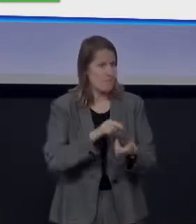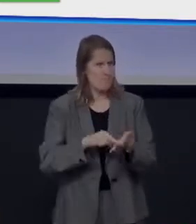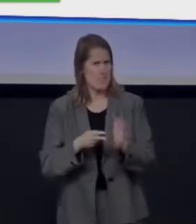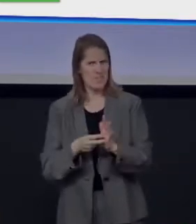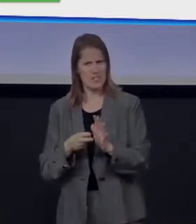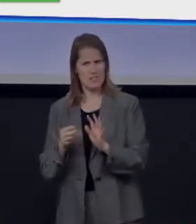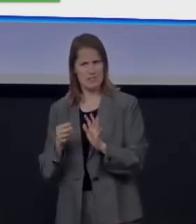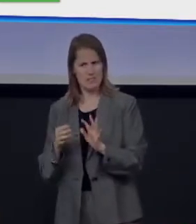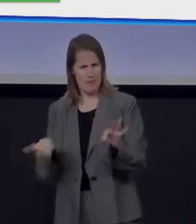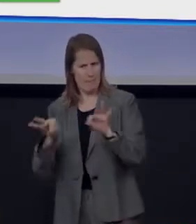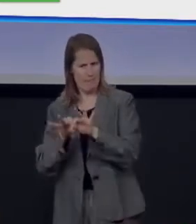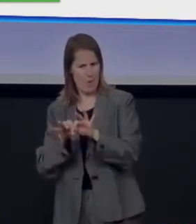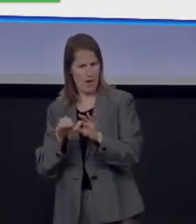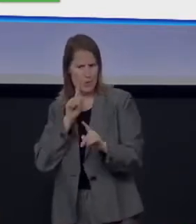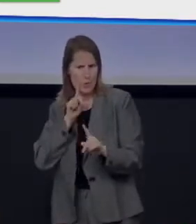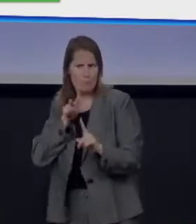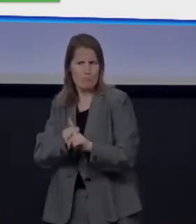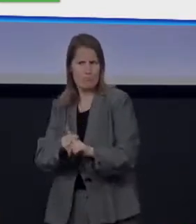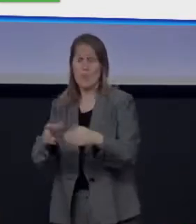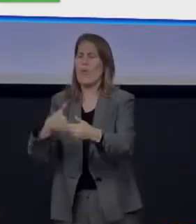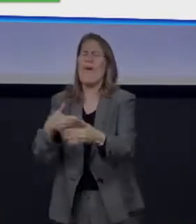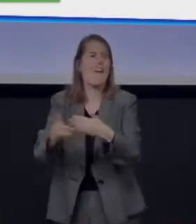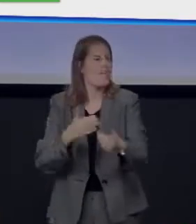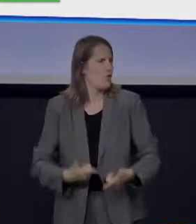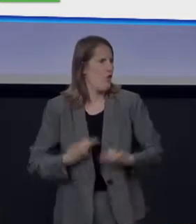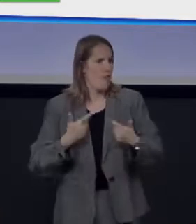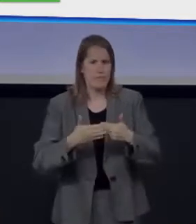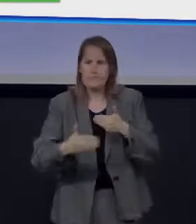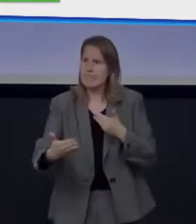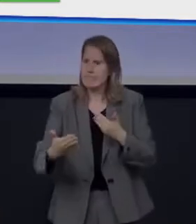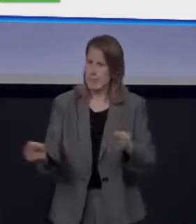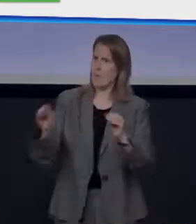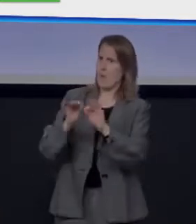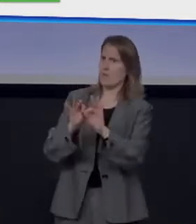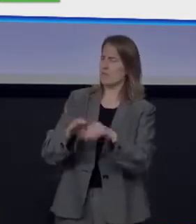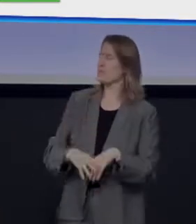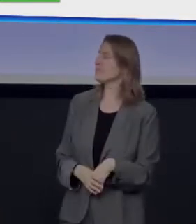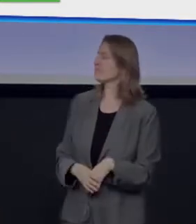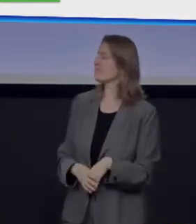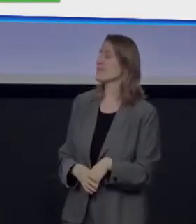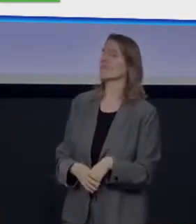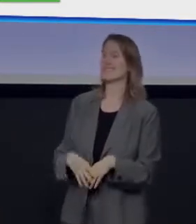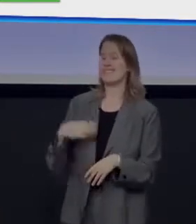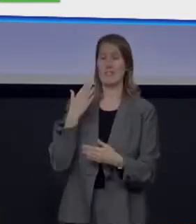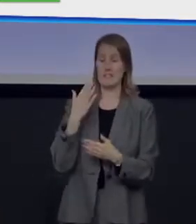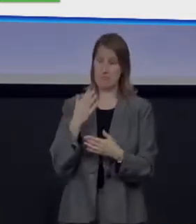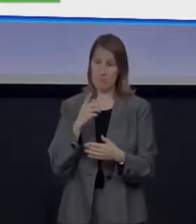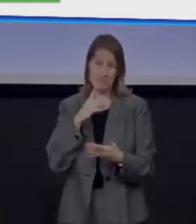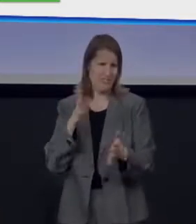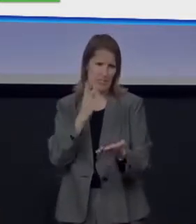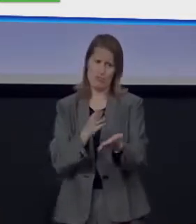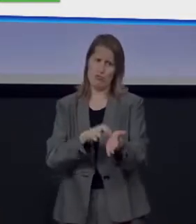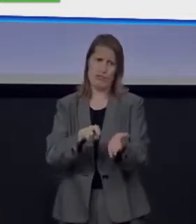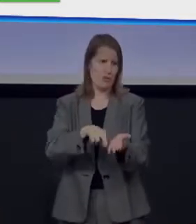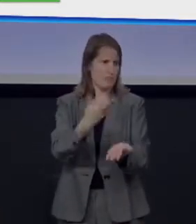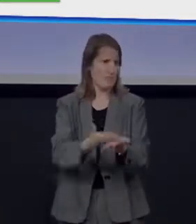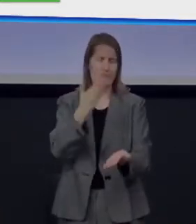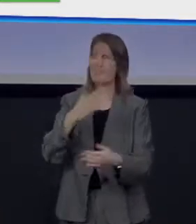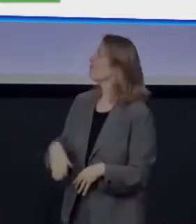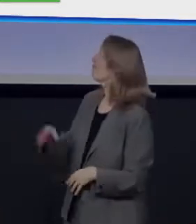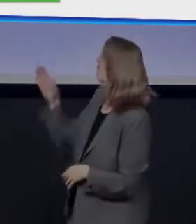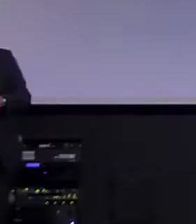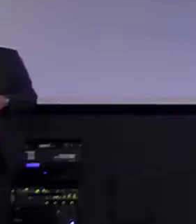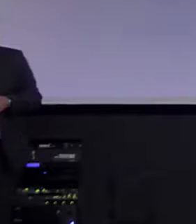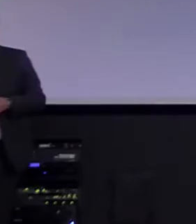for all kinds of life outcomes. And that's indeed been shown. Here are just a few examples. Binner and Parson, in